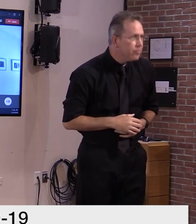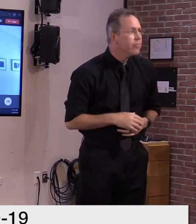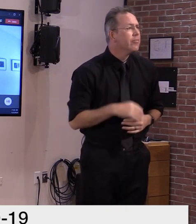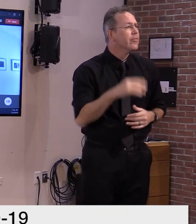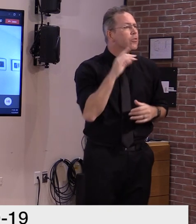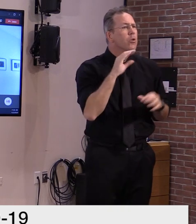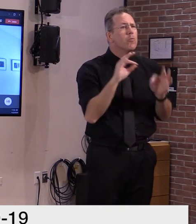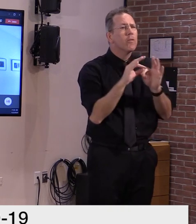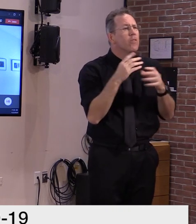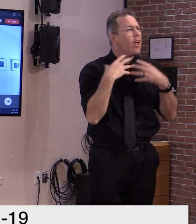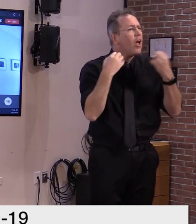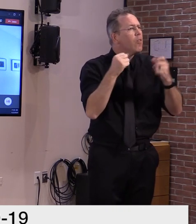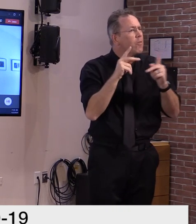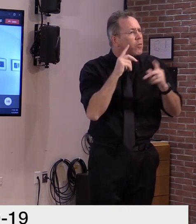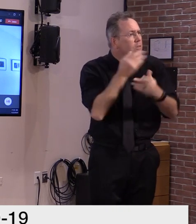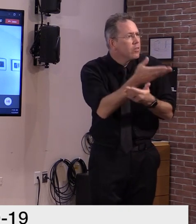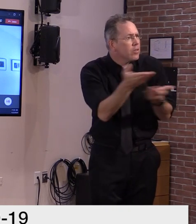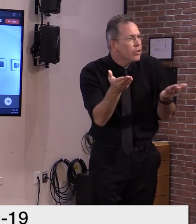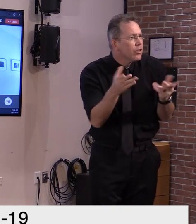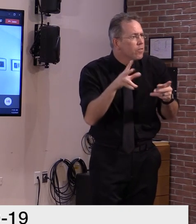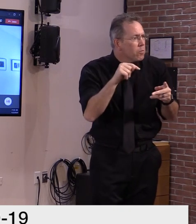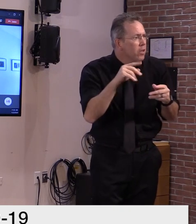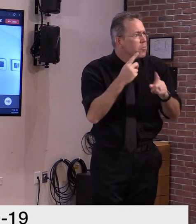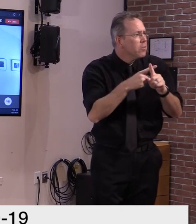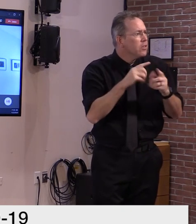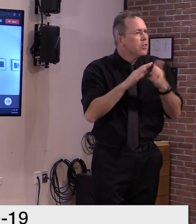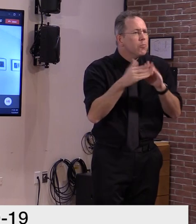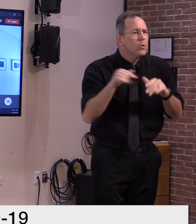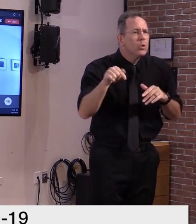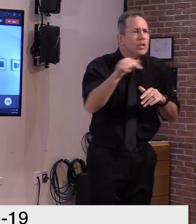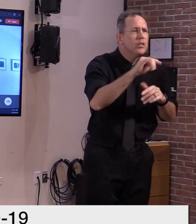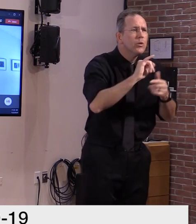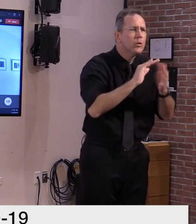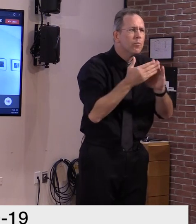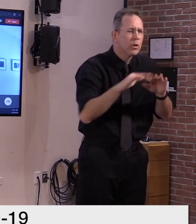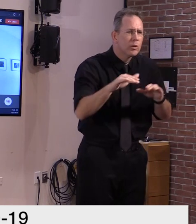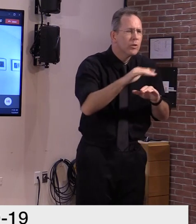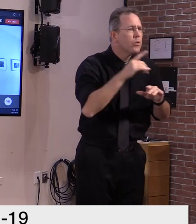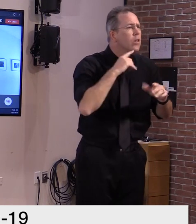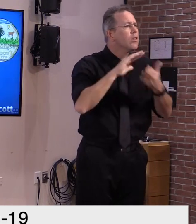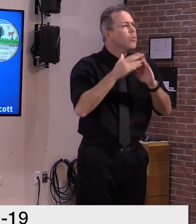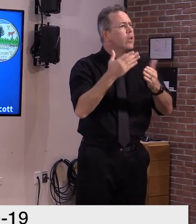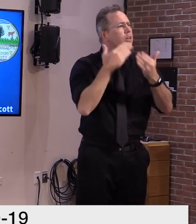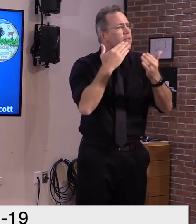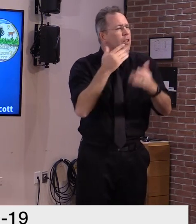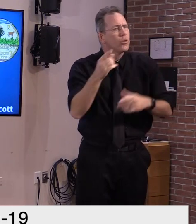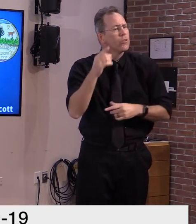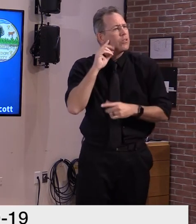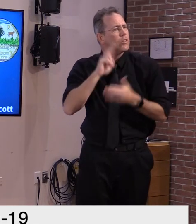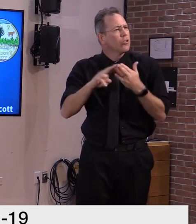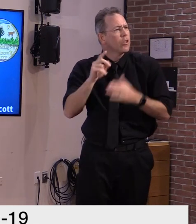more importantly, those off the mountain. Thank you, Secretary Moore. I hand it back to you.